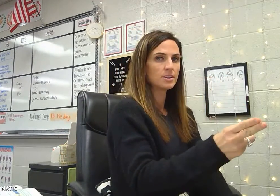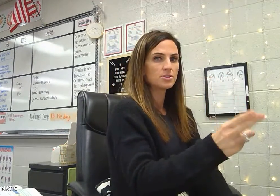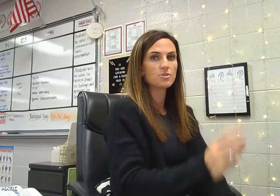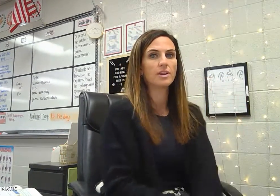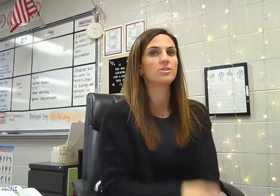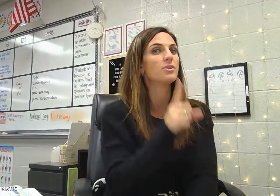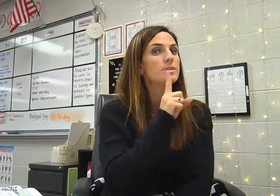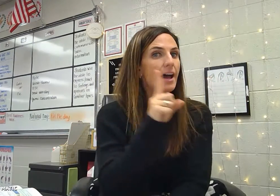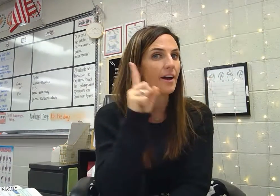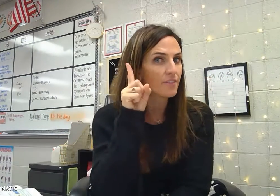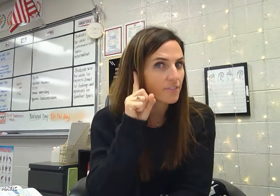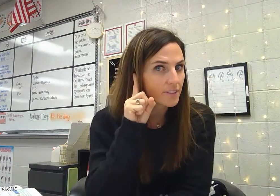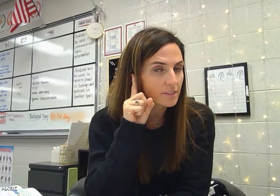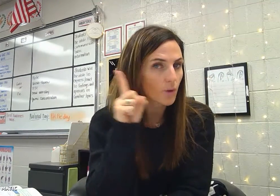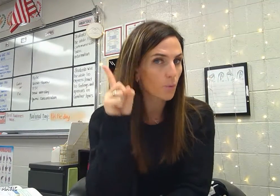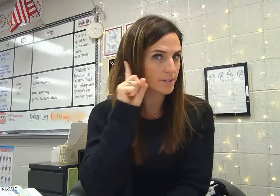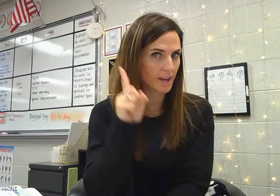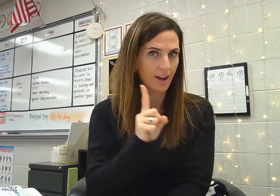So now you know deaf or deaf,